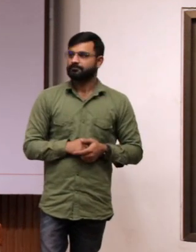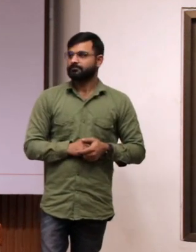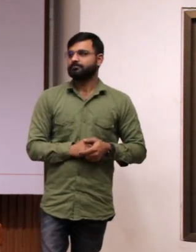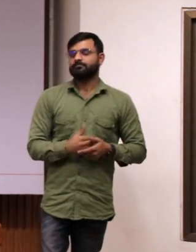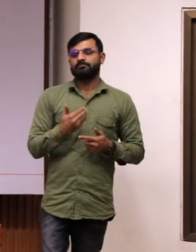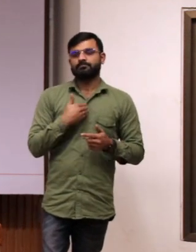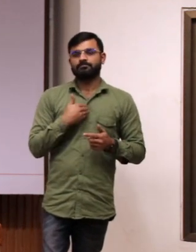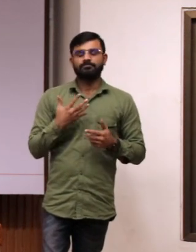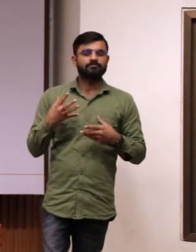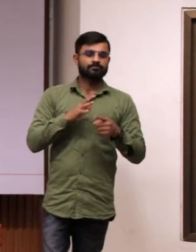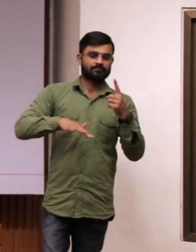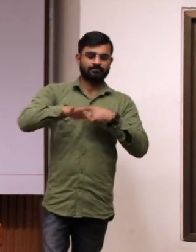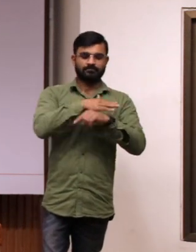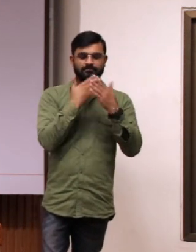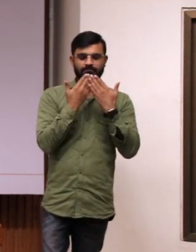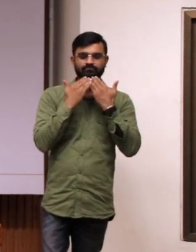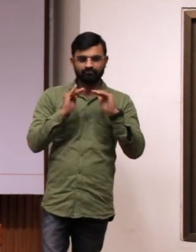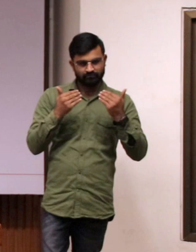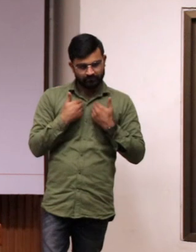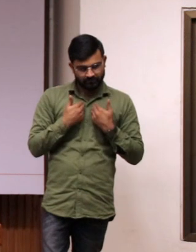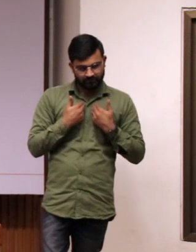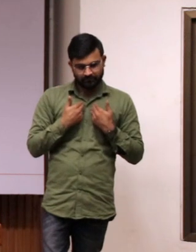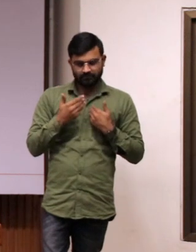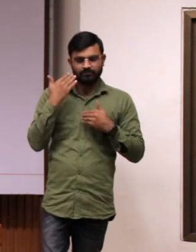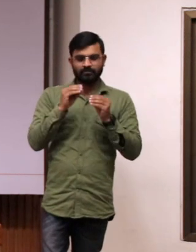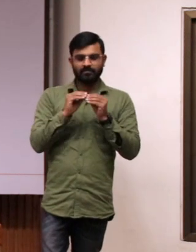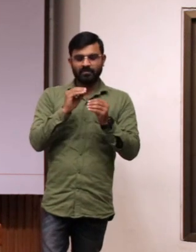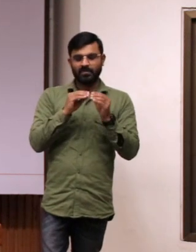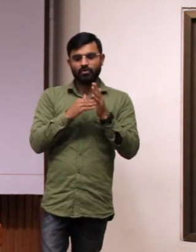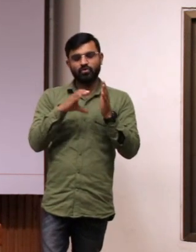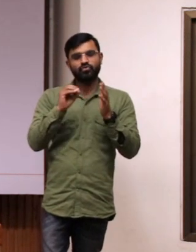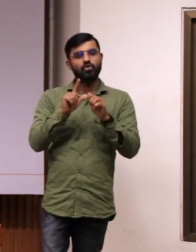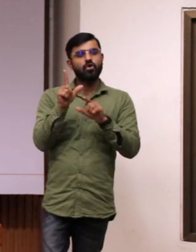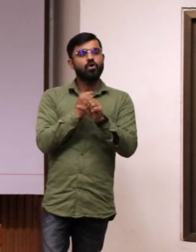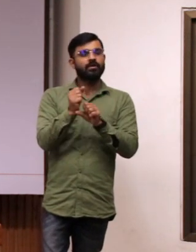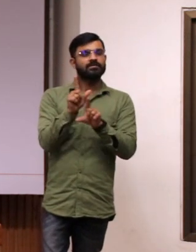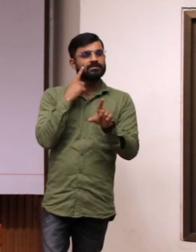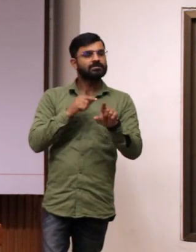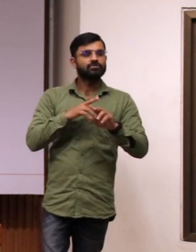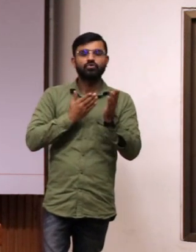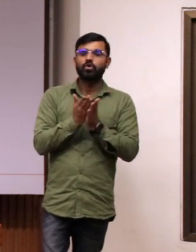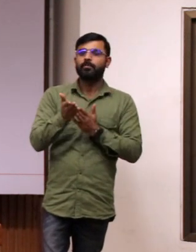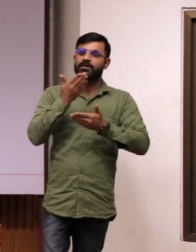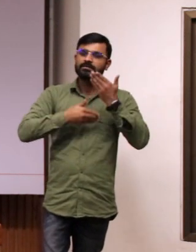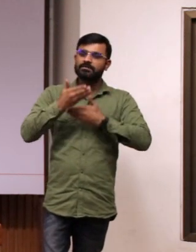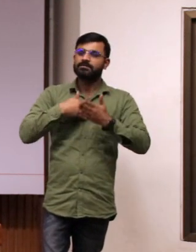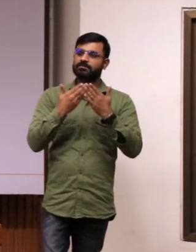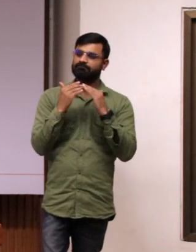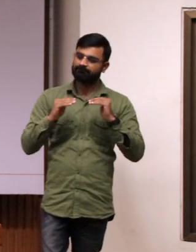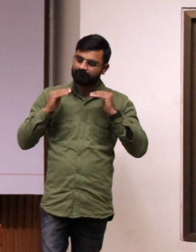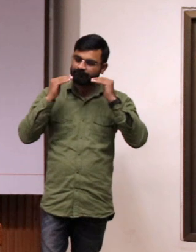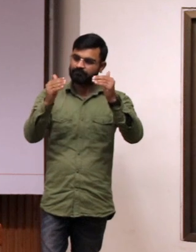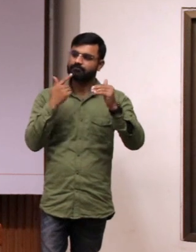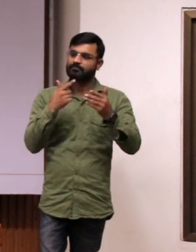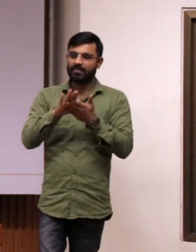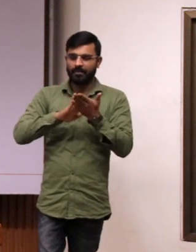I am also a student of environmental science, and I studied zoology. But we were always taught to, like, you know, study for higher studies. Like,